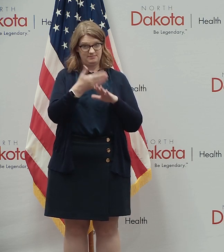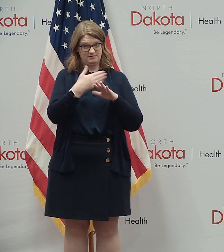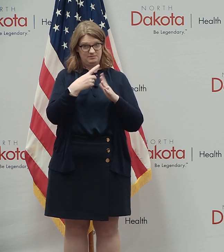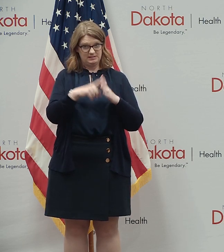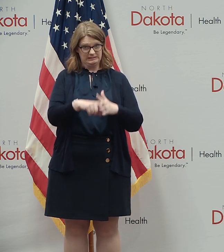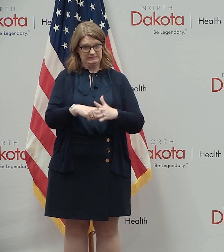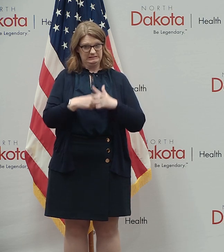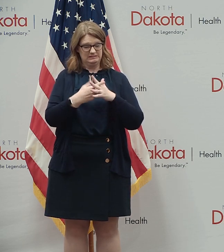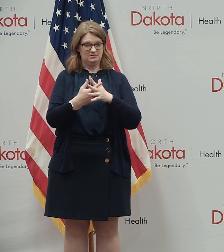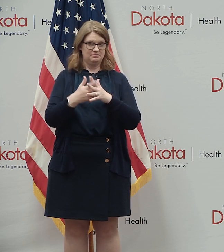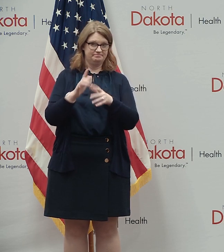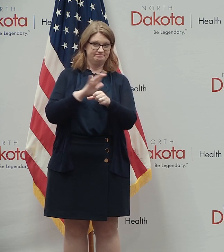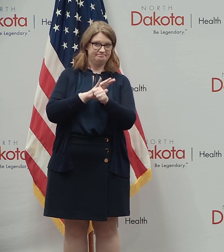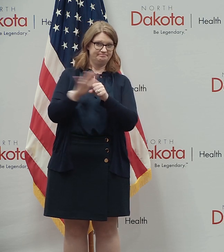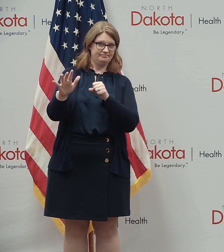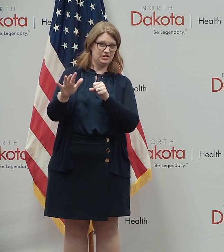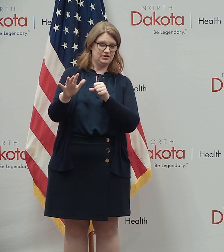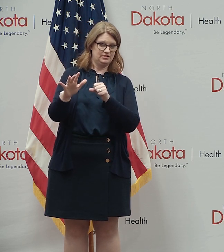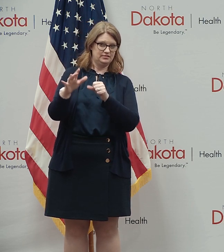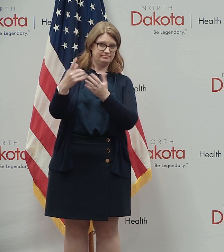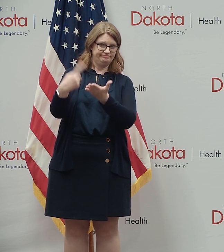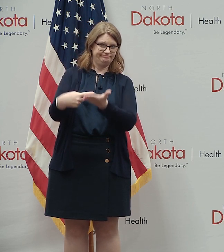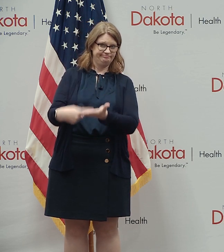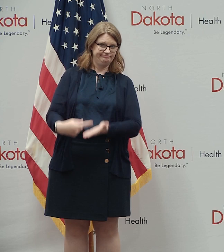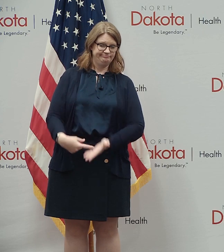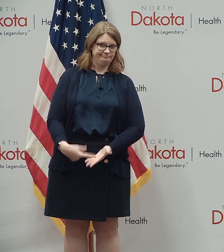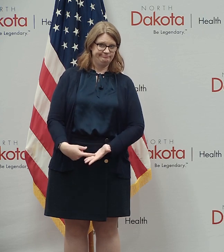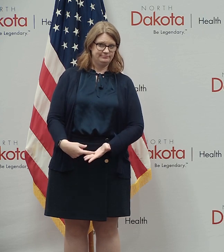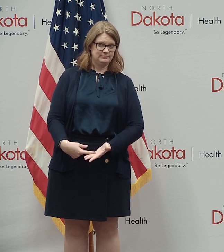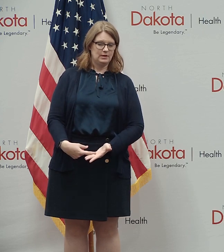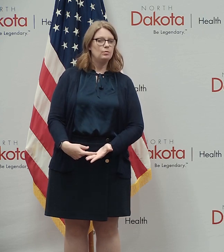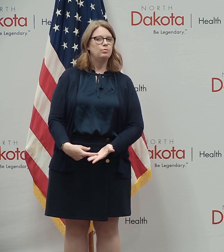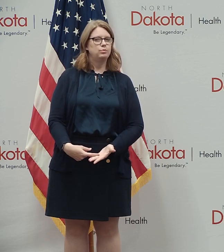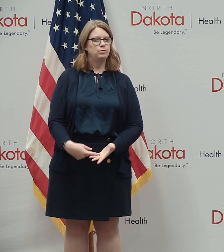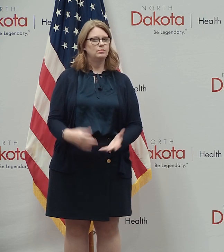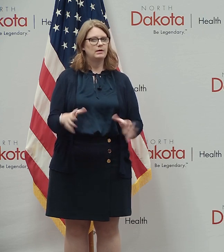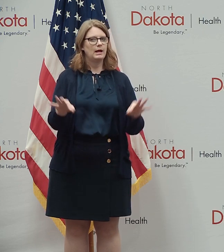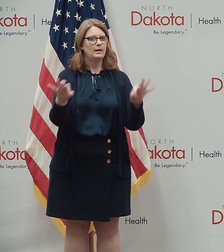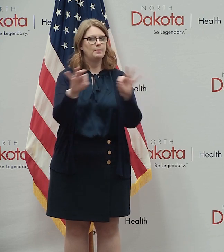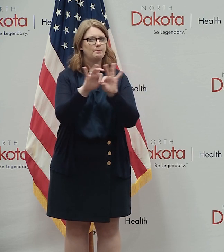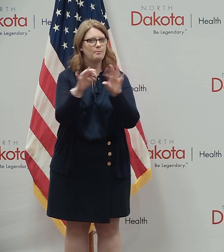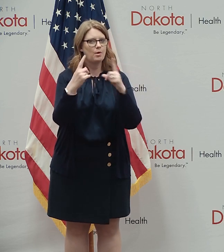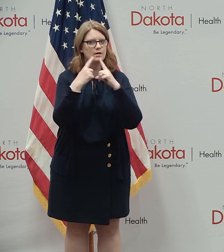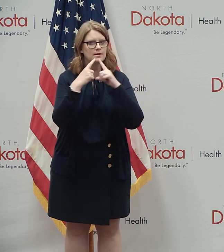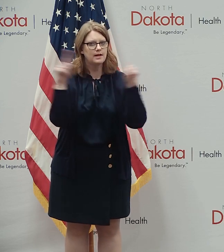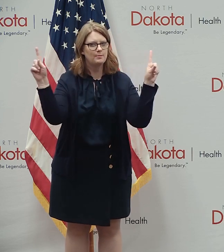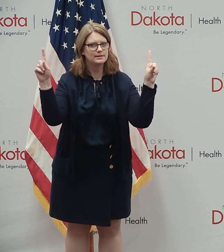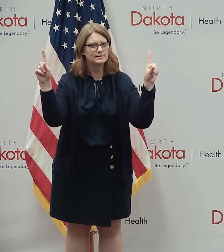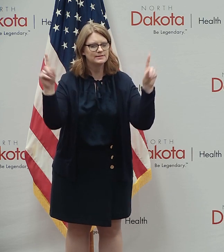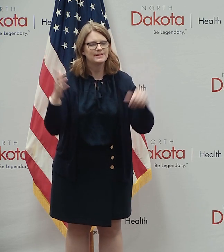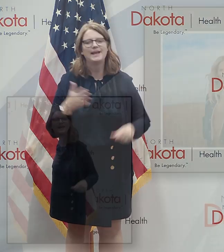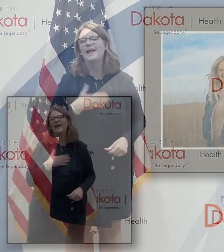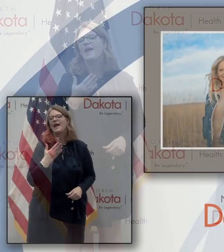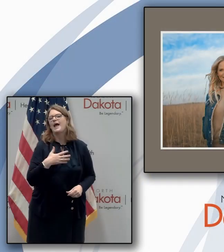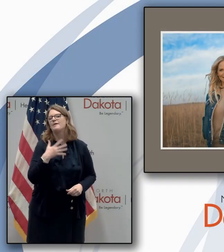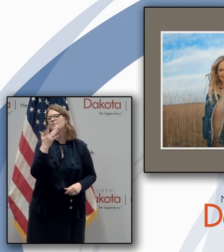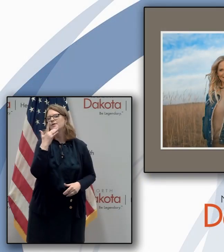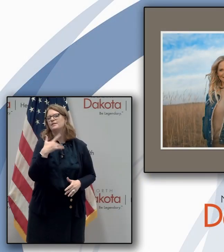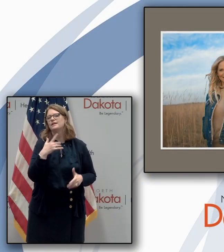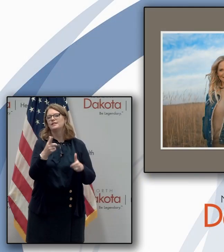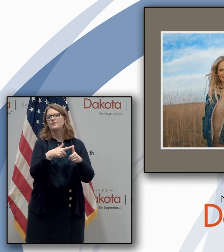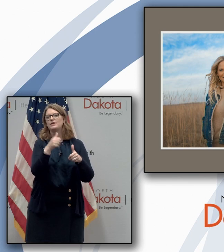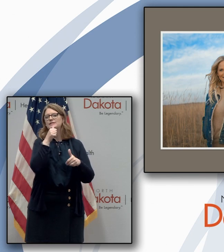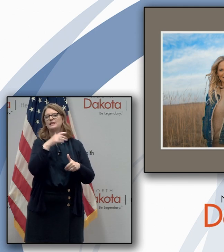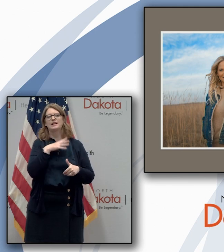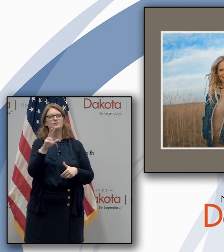full program of information, got a very important announcement to make, and that is happy birthday to the First Lady of North Dakota,